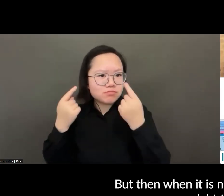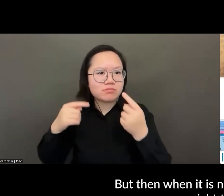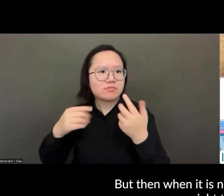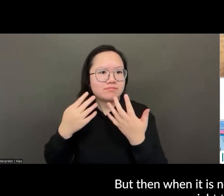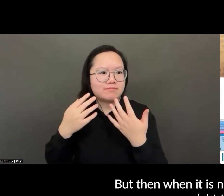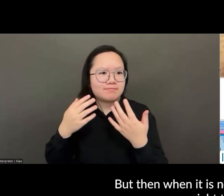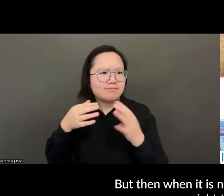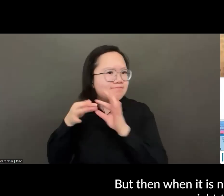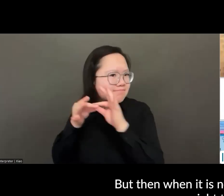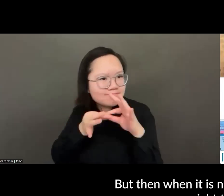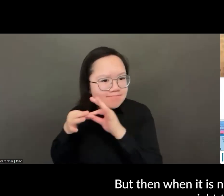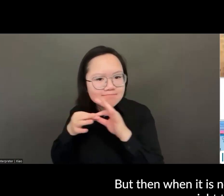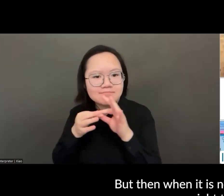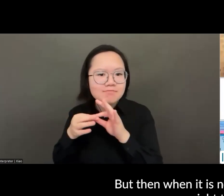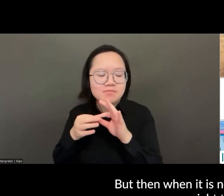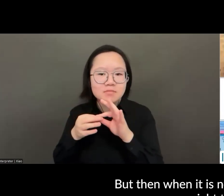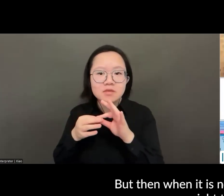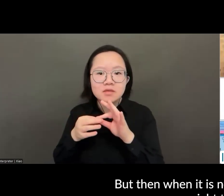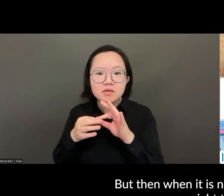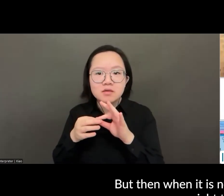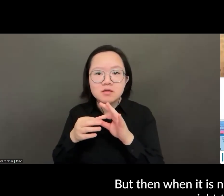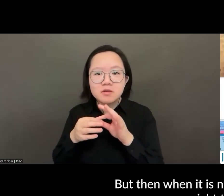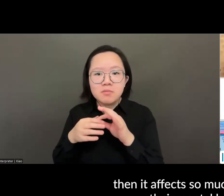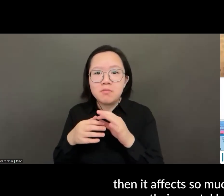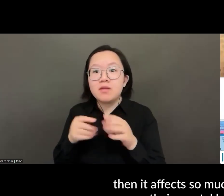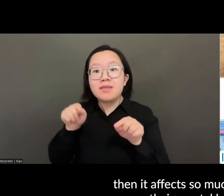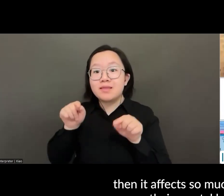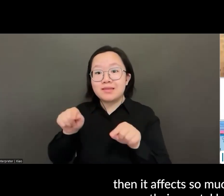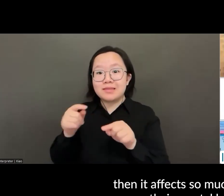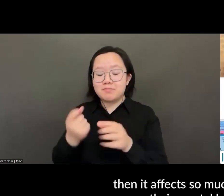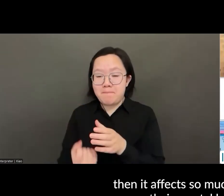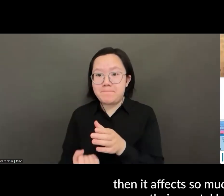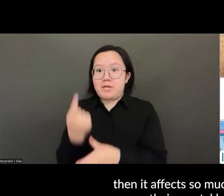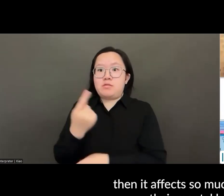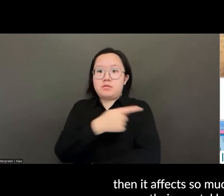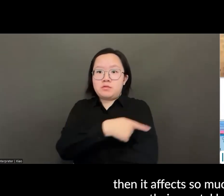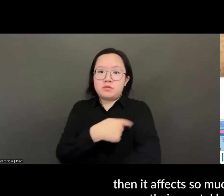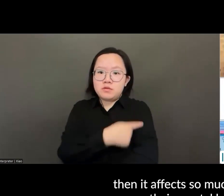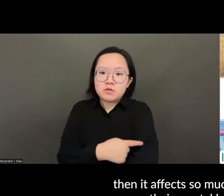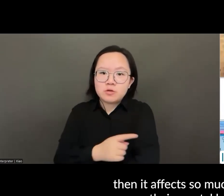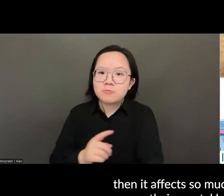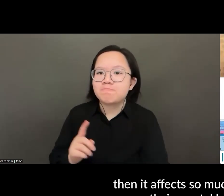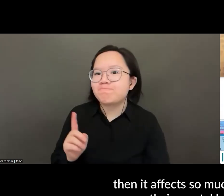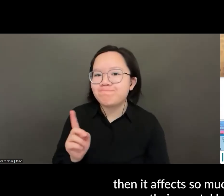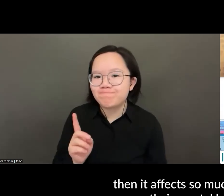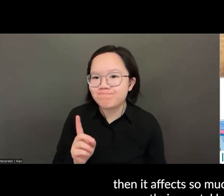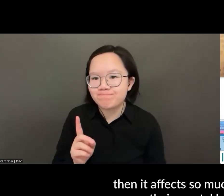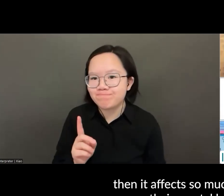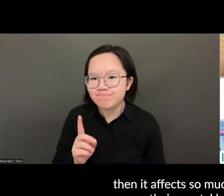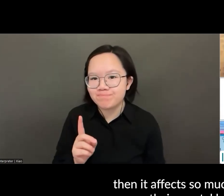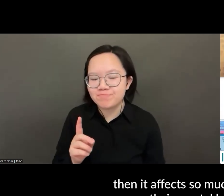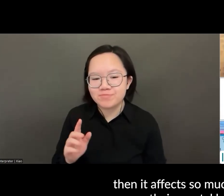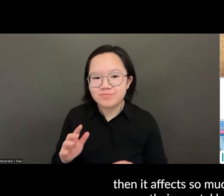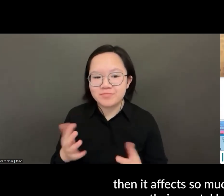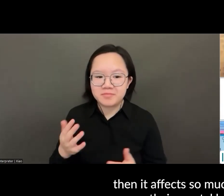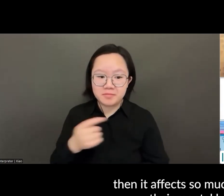then, when it is not addressed at the right time, then it affects so much of their happening,